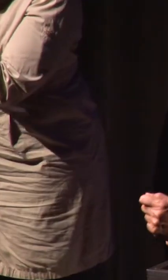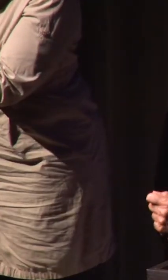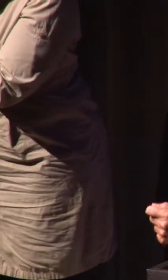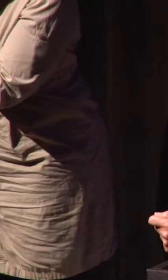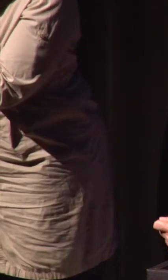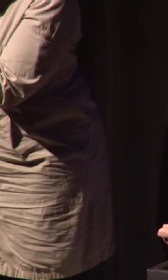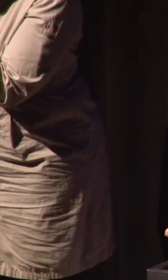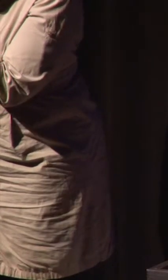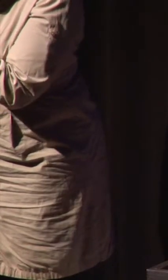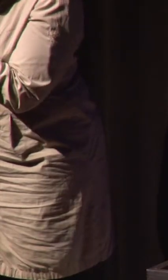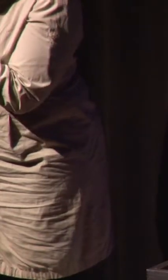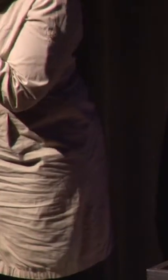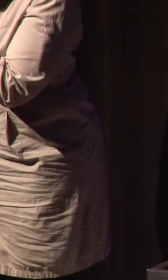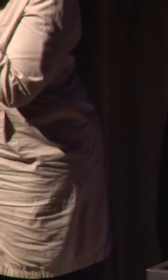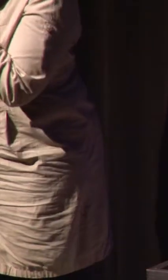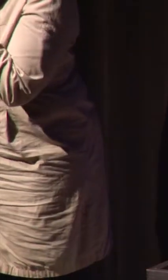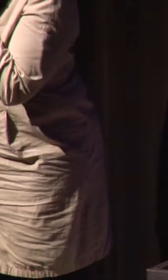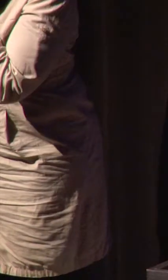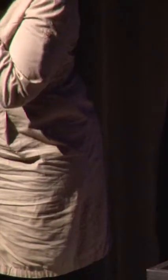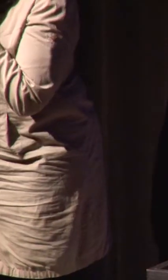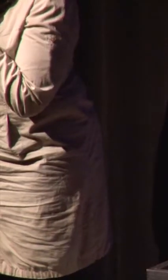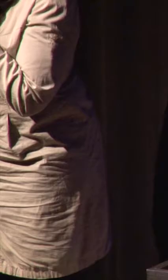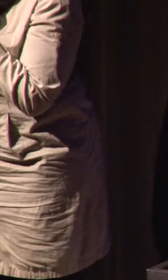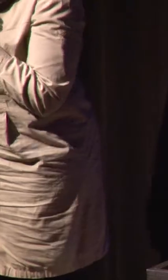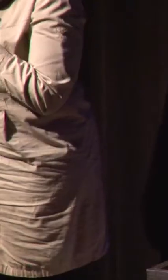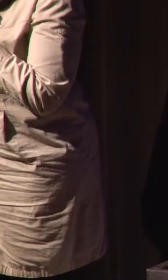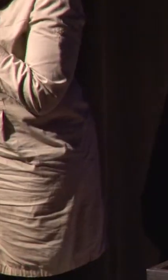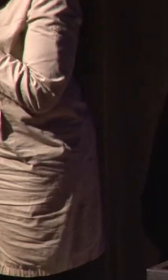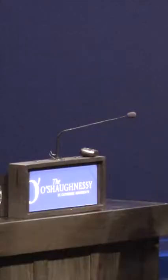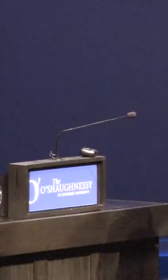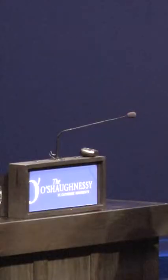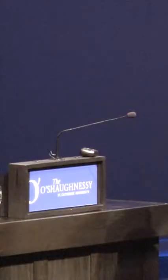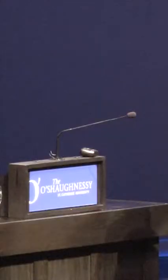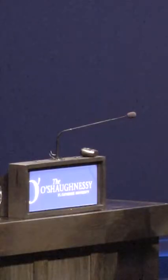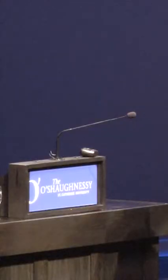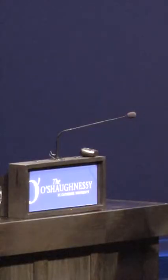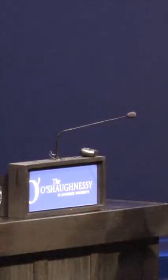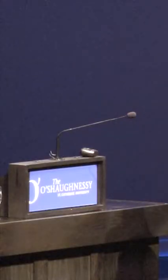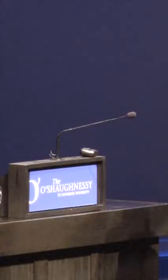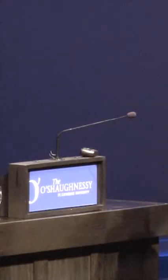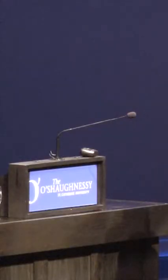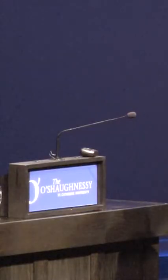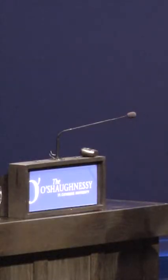this nation encourages us. I was in Iowa. I was